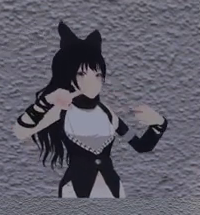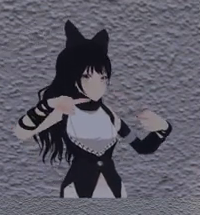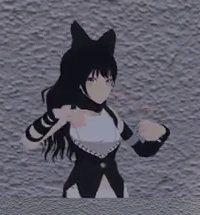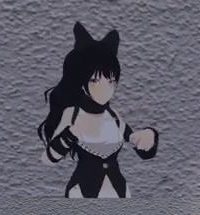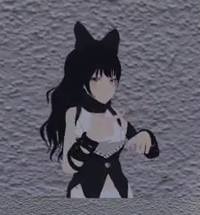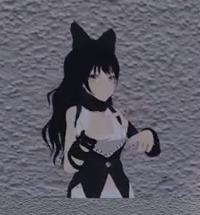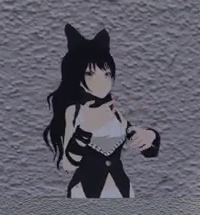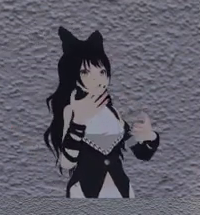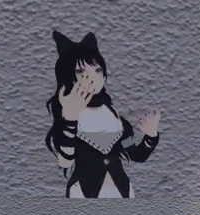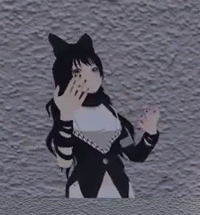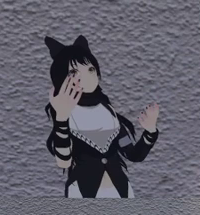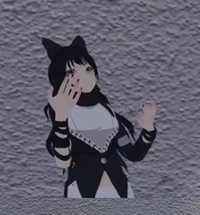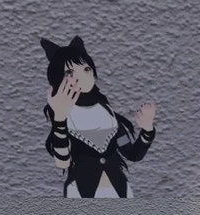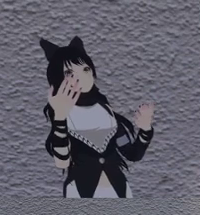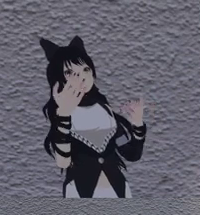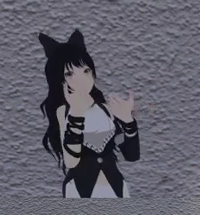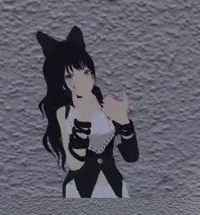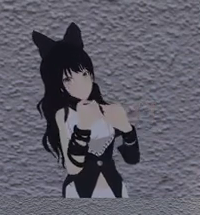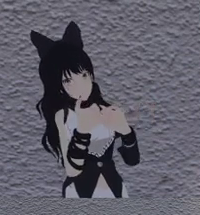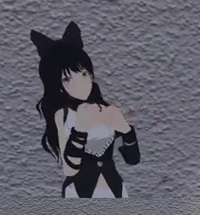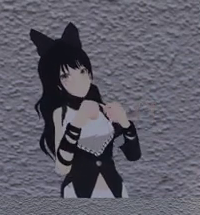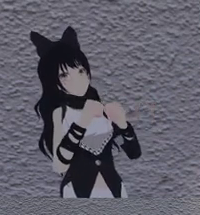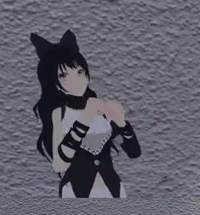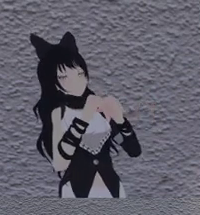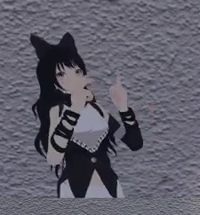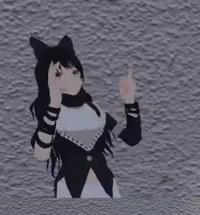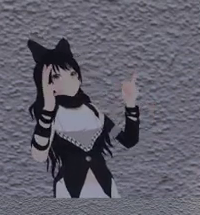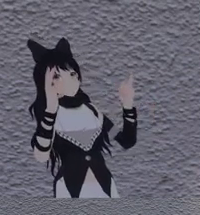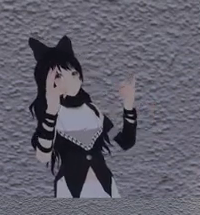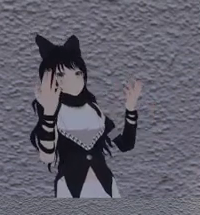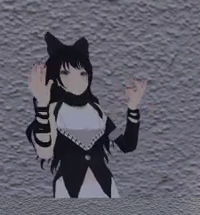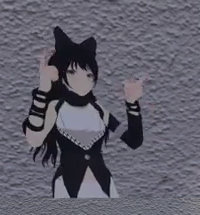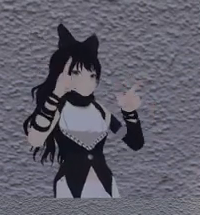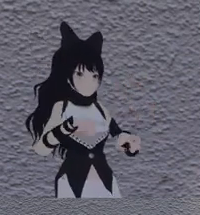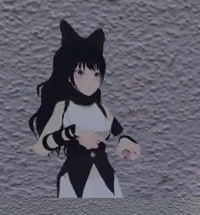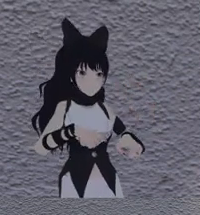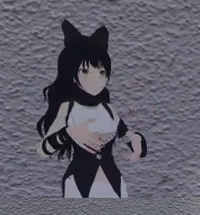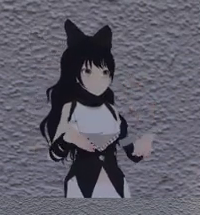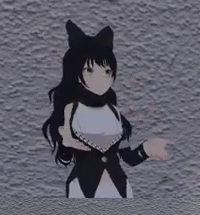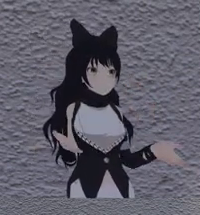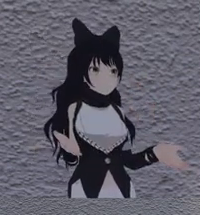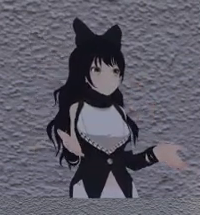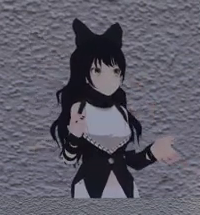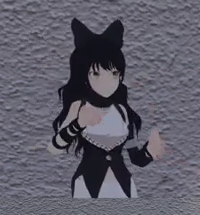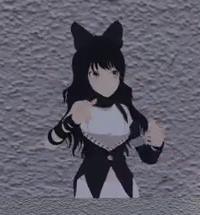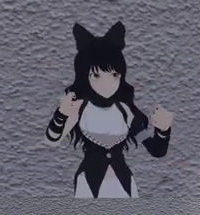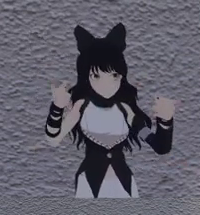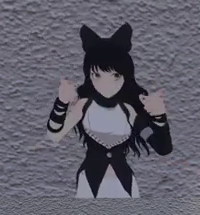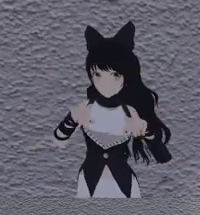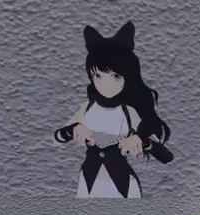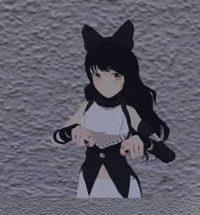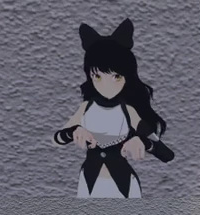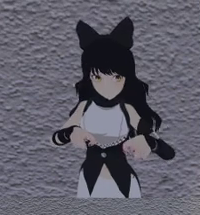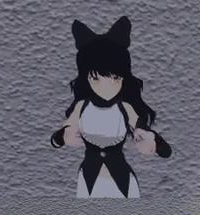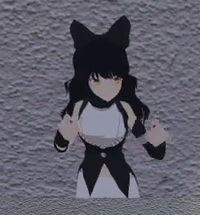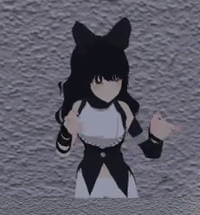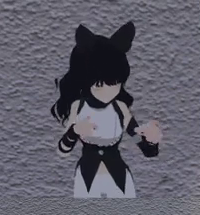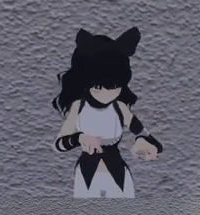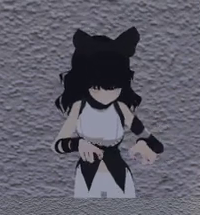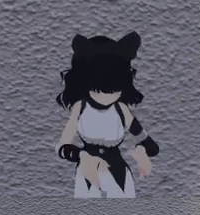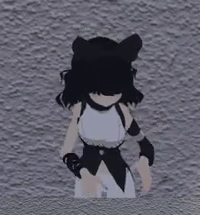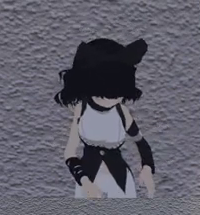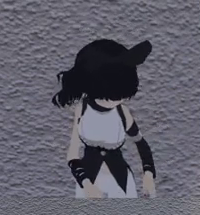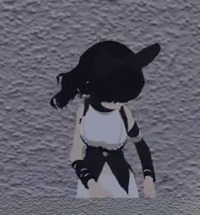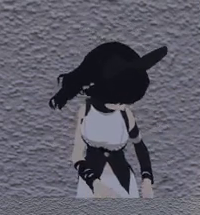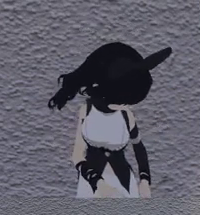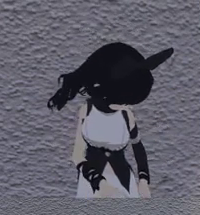Maybe you're feeling sad or hurt. You're asking them what's going on. Maybe their sweetheart broke up with them. So you have to ask them, what